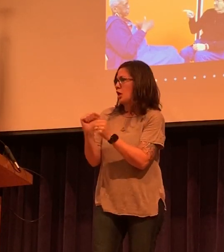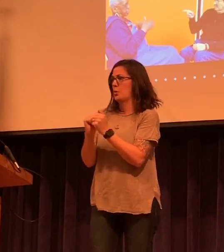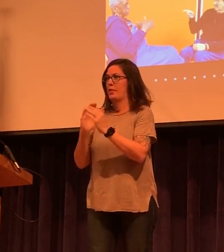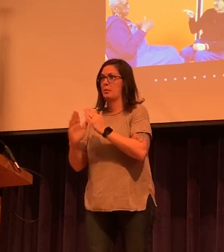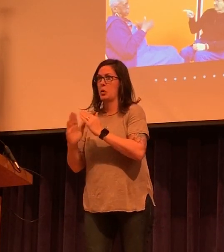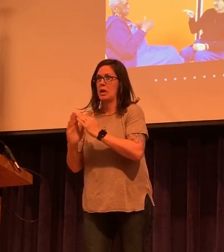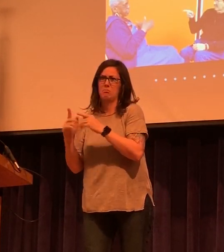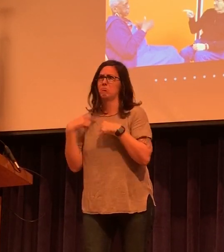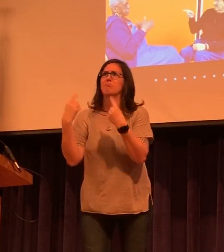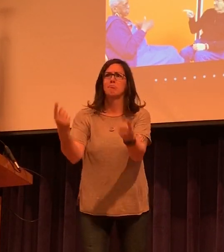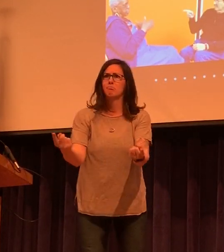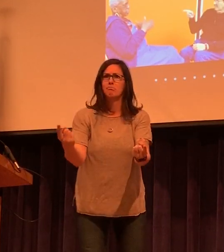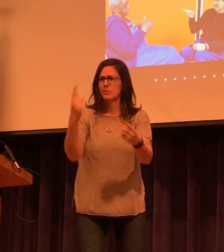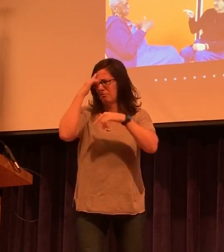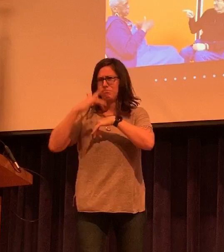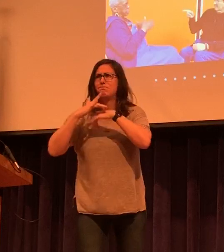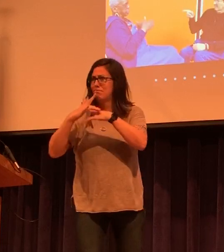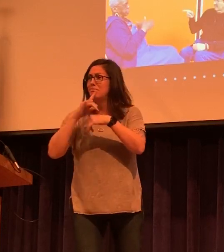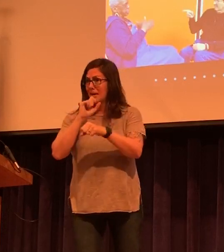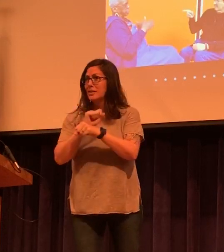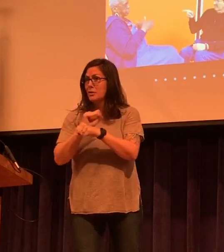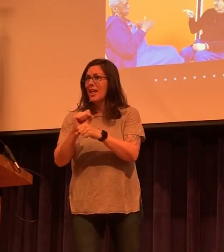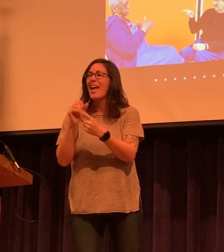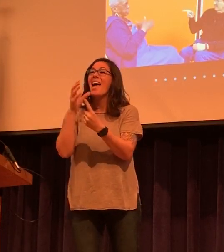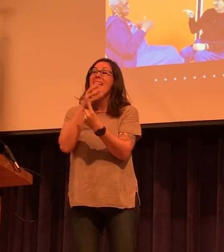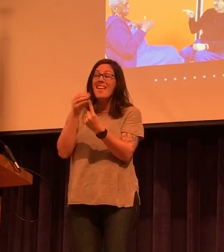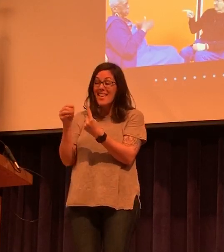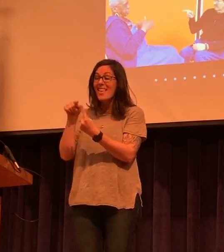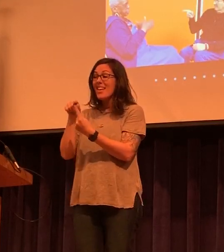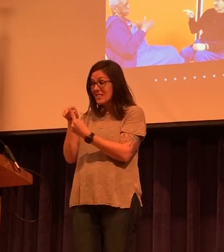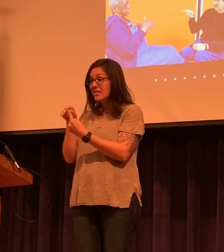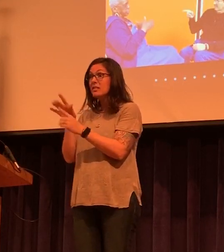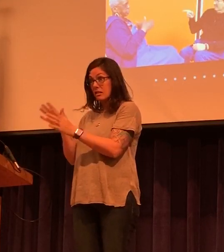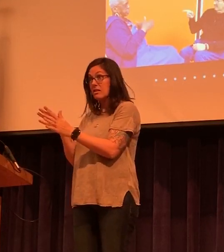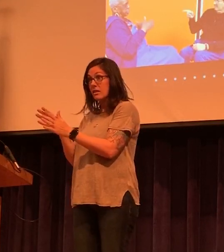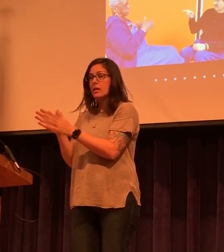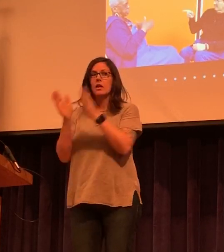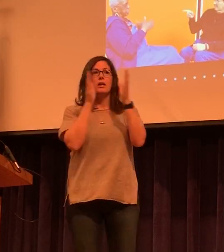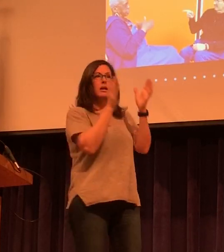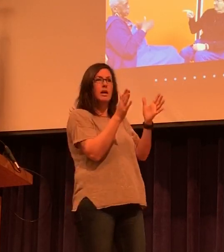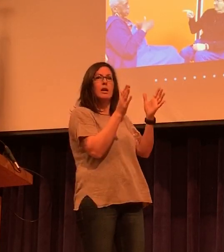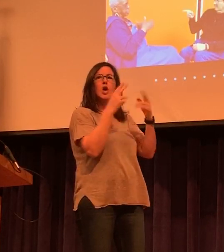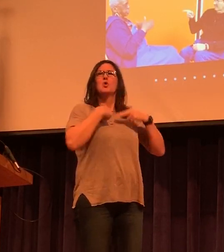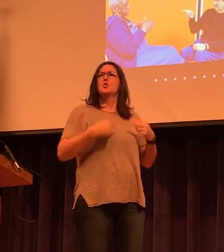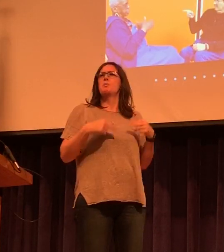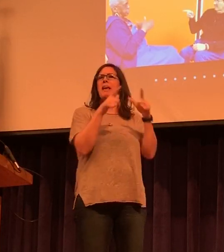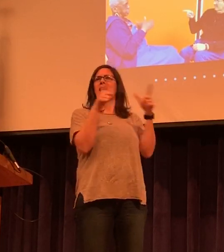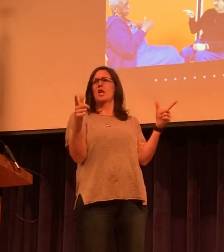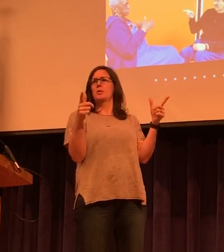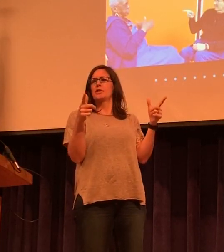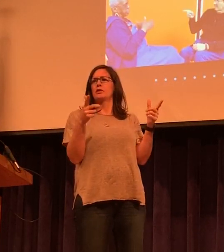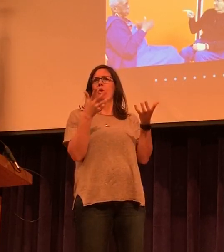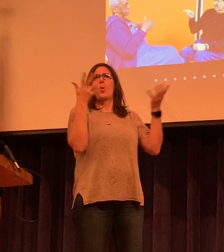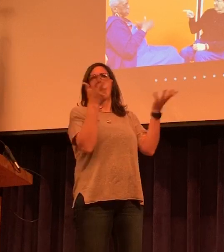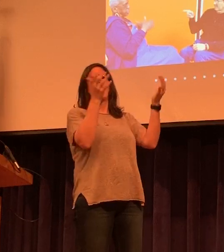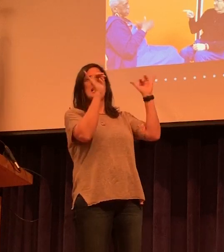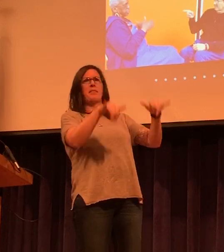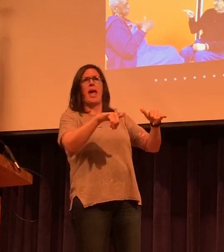for a number of years, which means I've devoted a lot of thought to how to work with signing communities, but I also